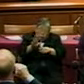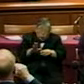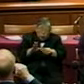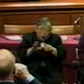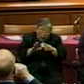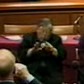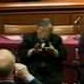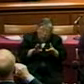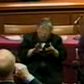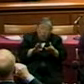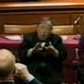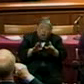need to, look at that too.